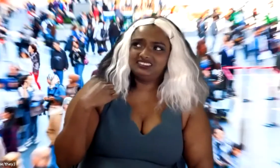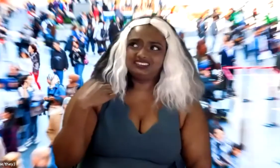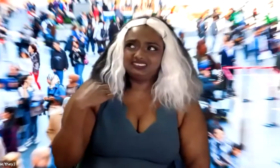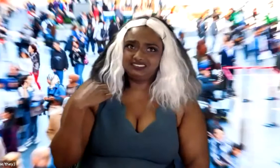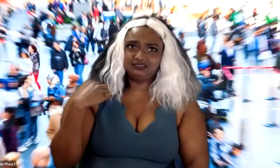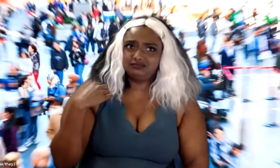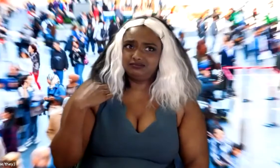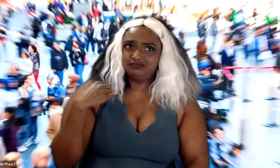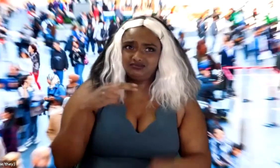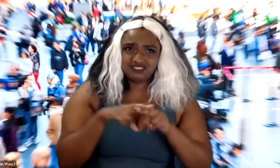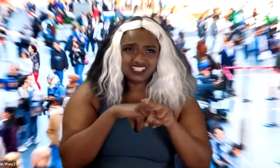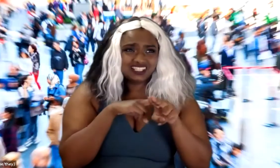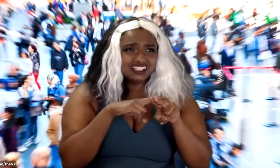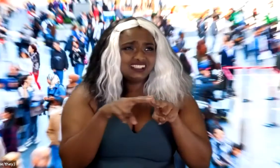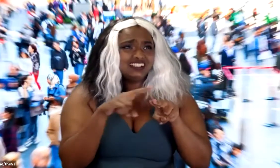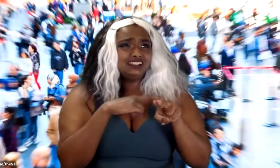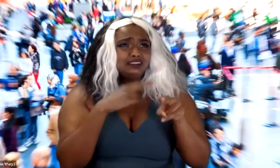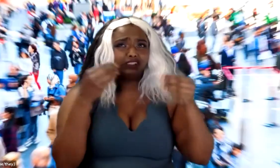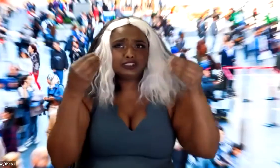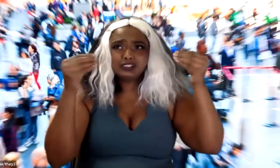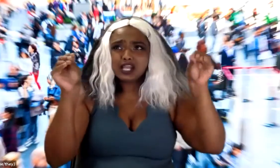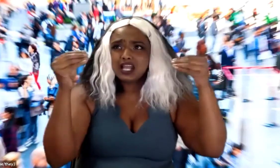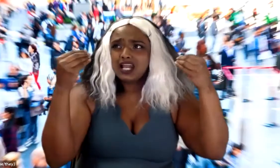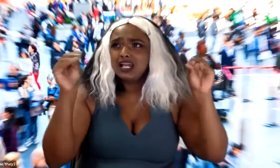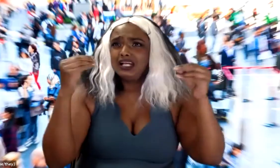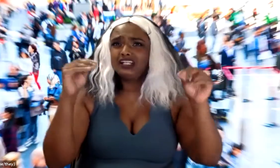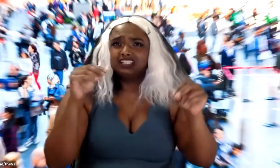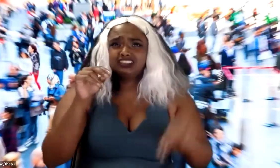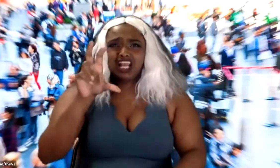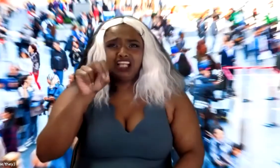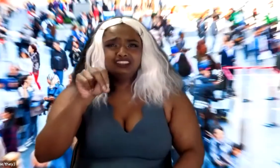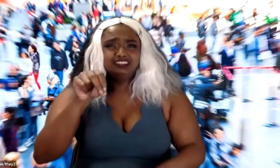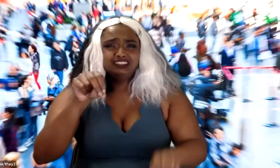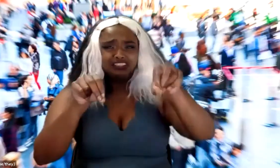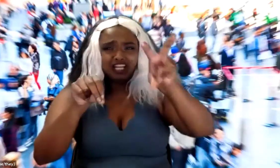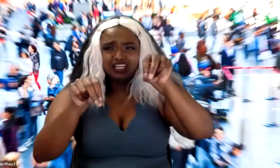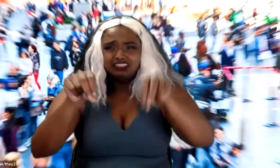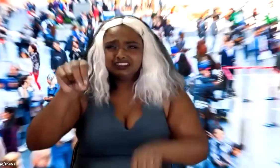bus, in the street, on the train, in shops.